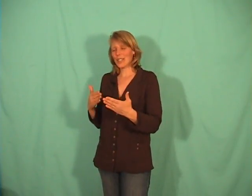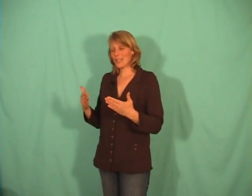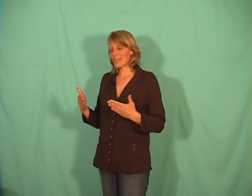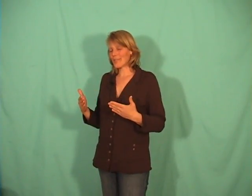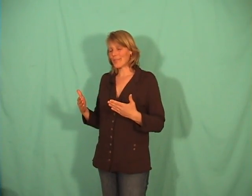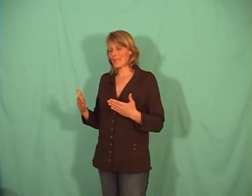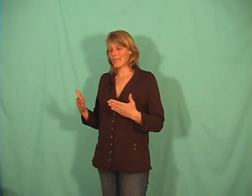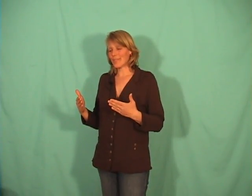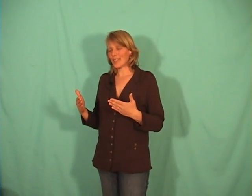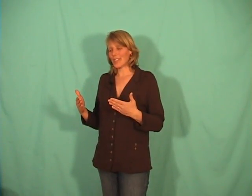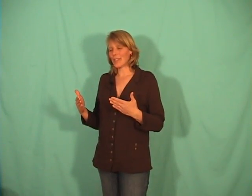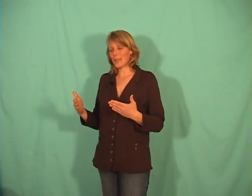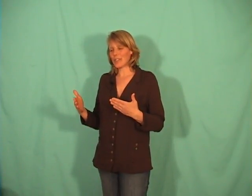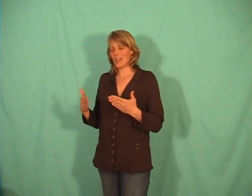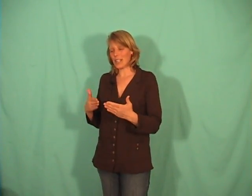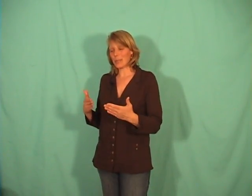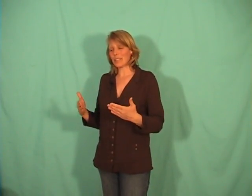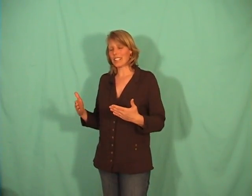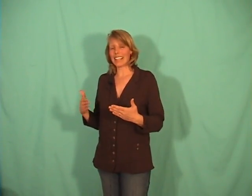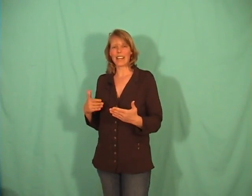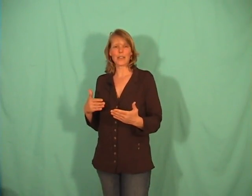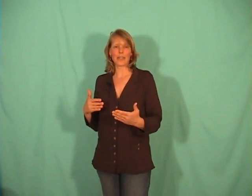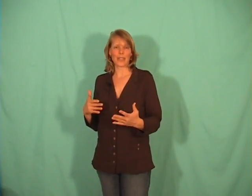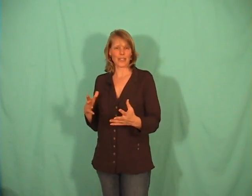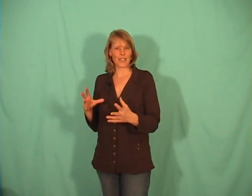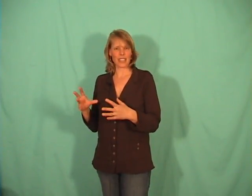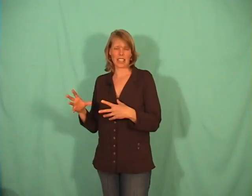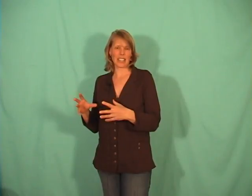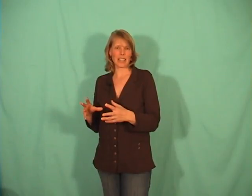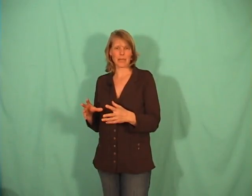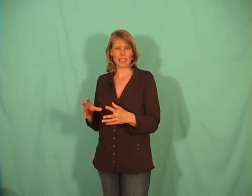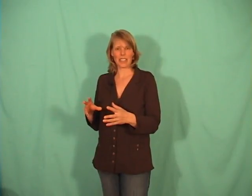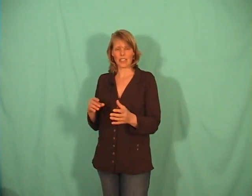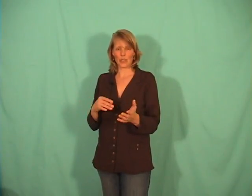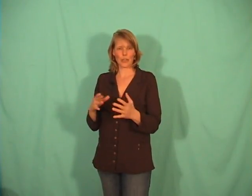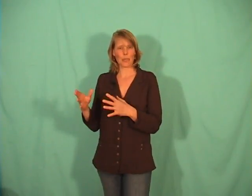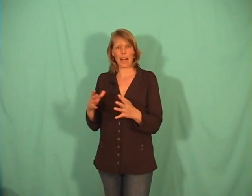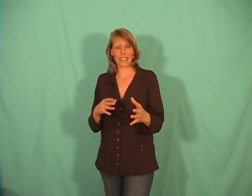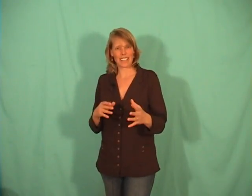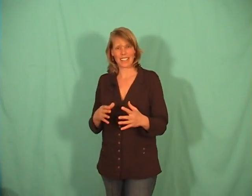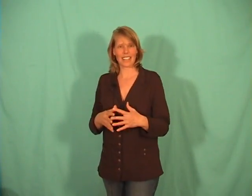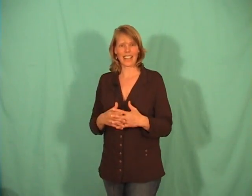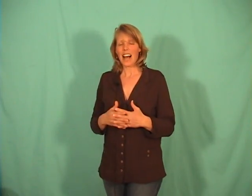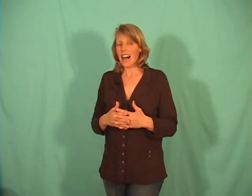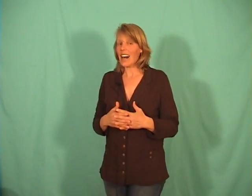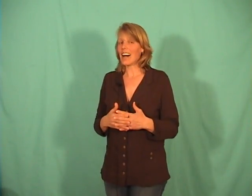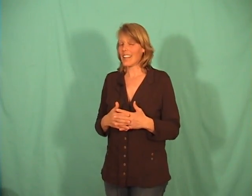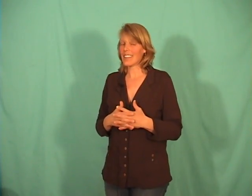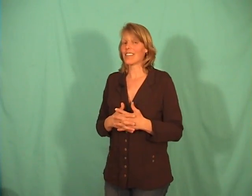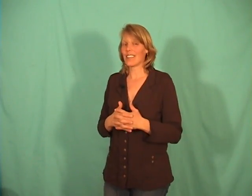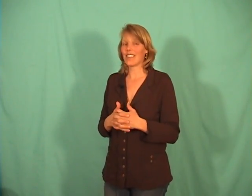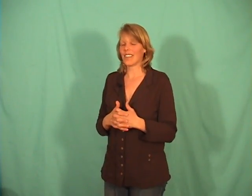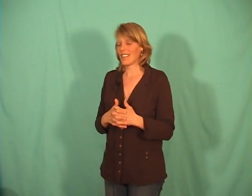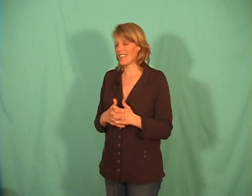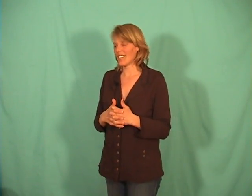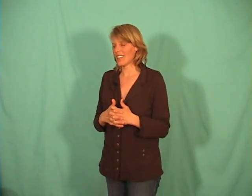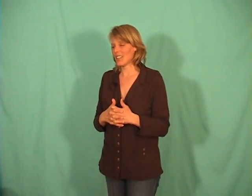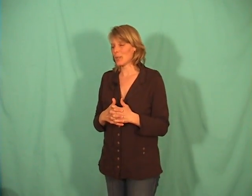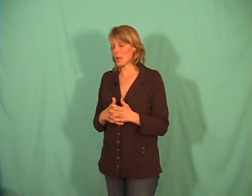you and your husband together study them and sort of practice. And I think it won't be